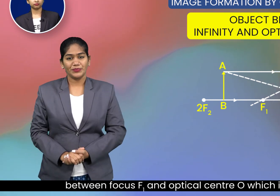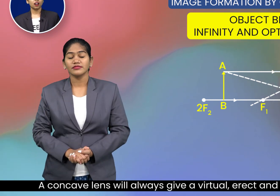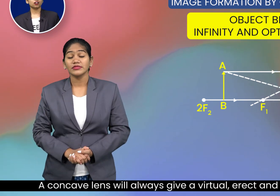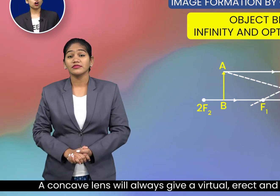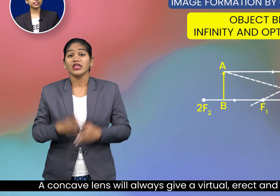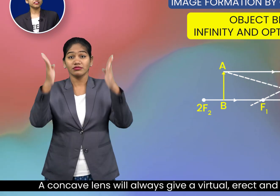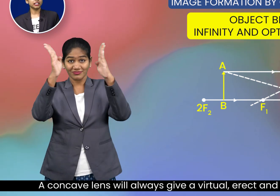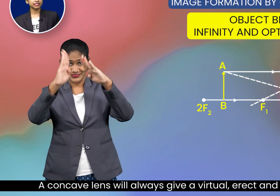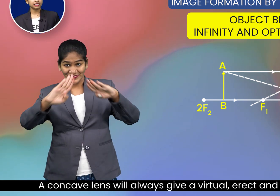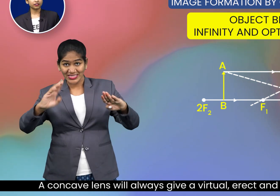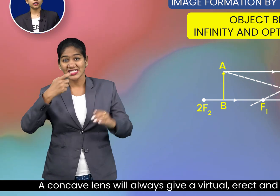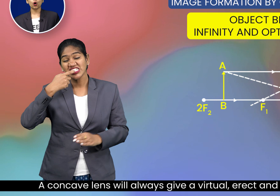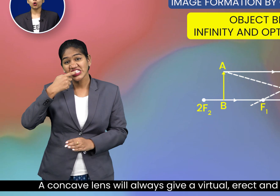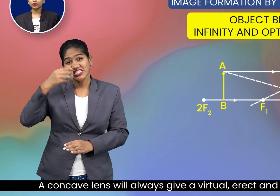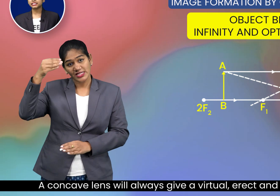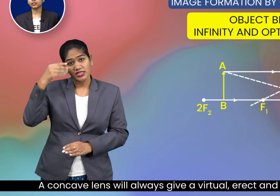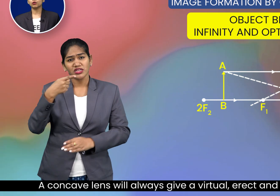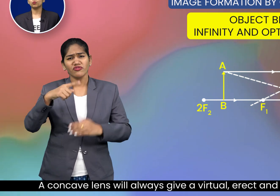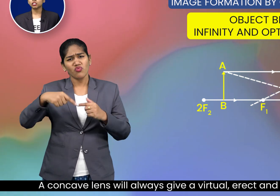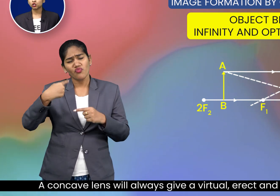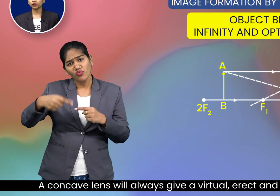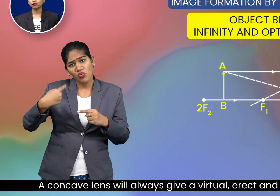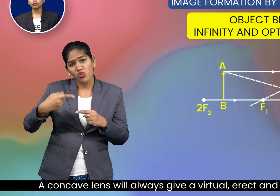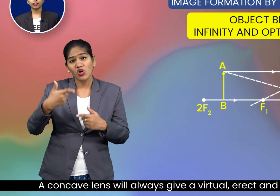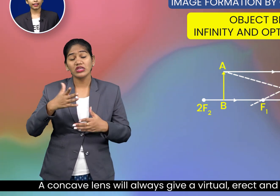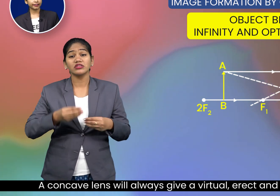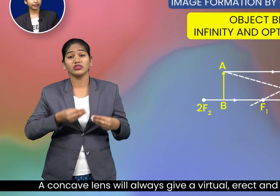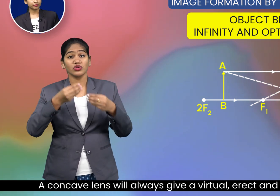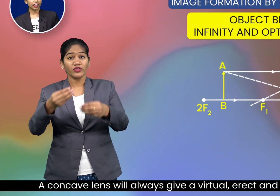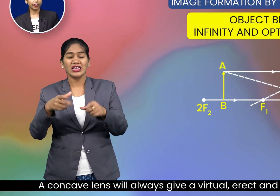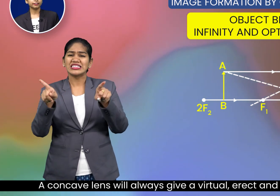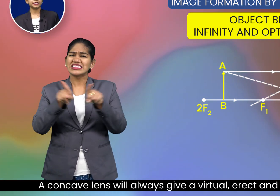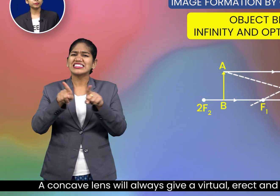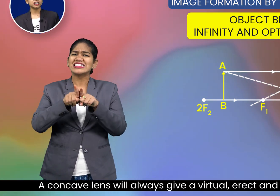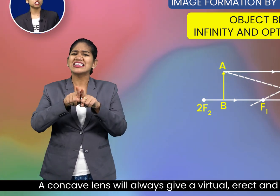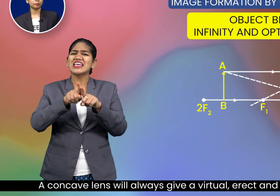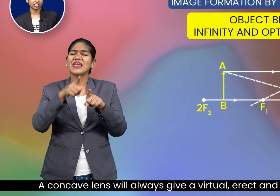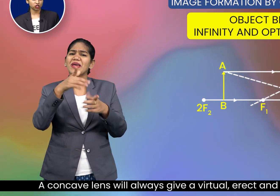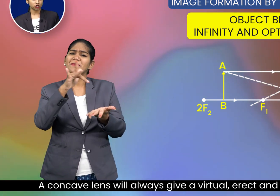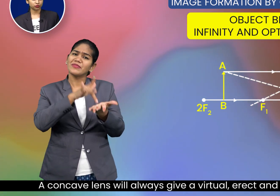A concave lens will always give a virtual, erect and diminished image,